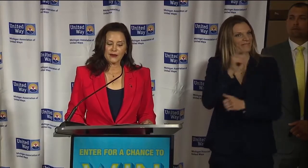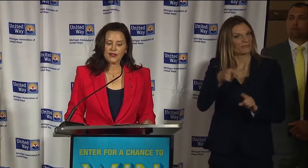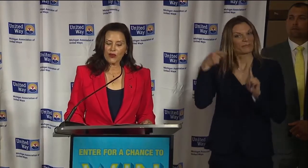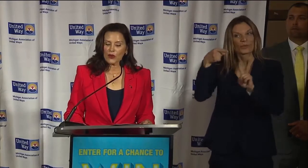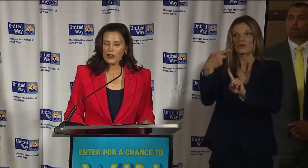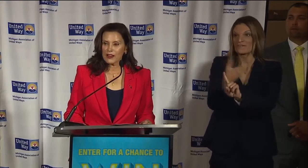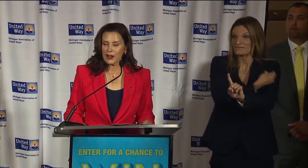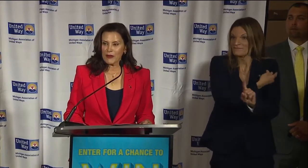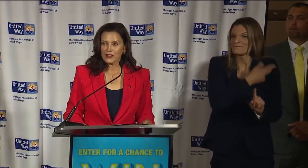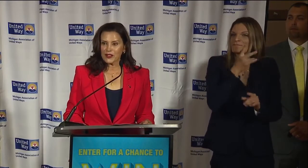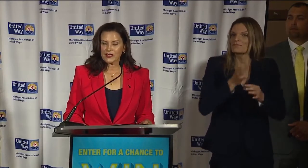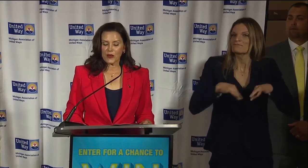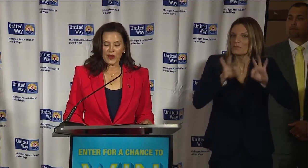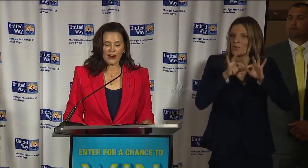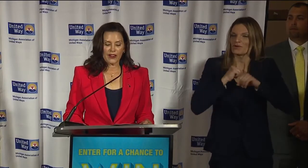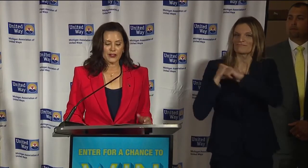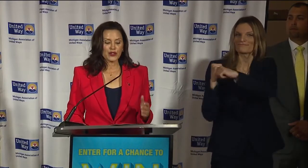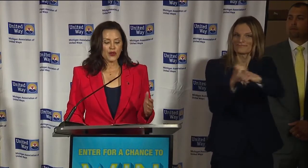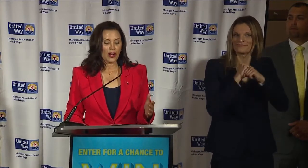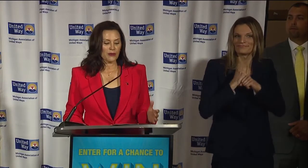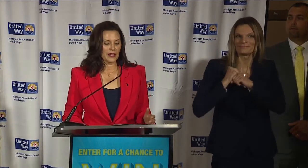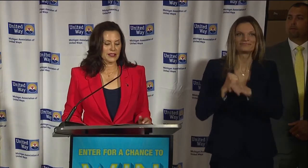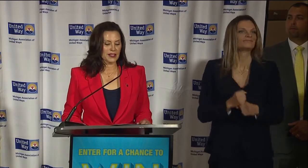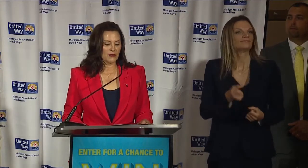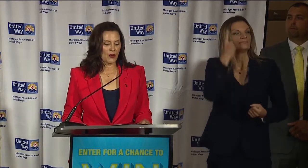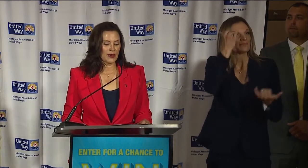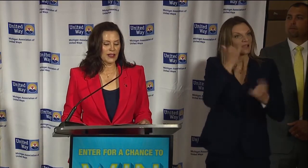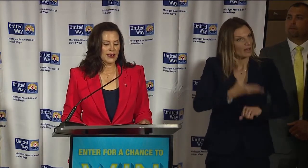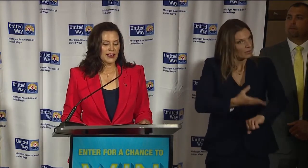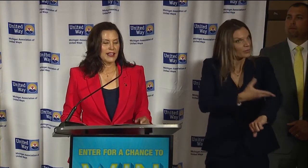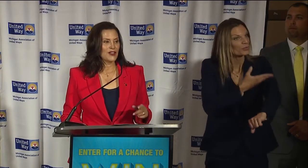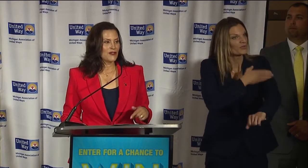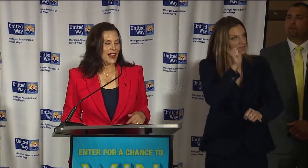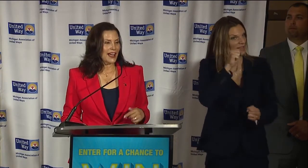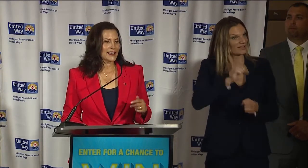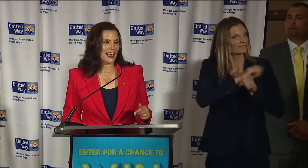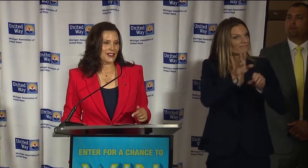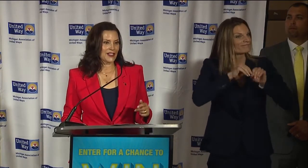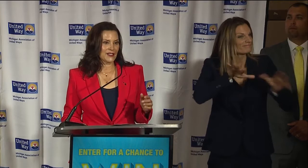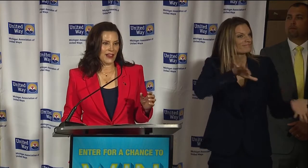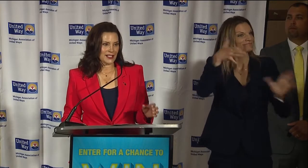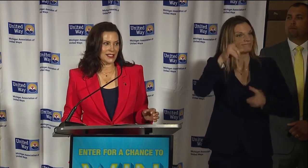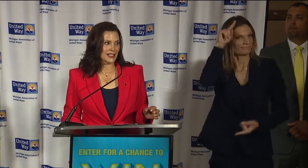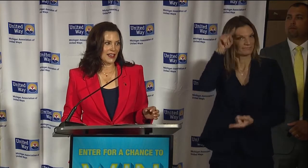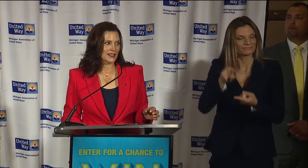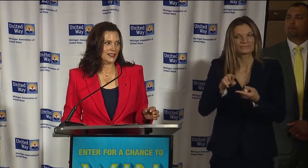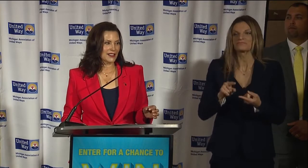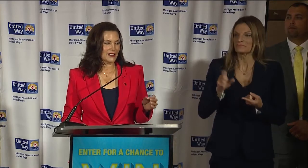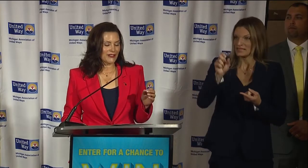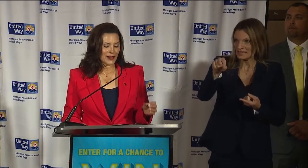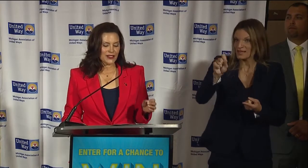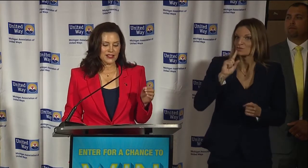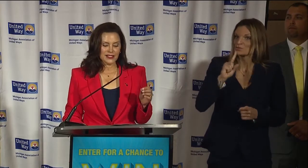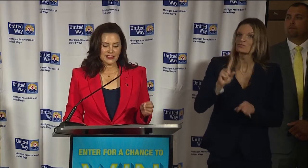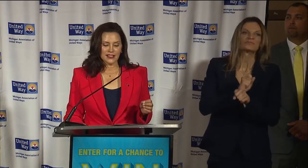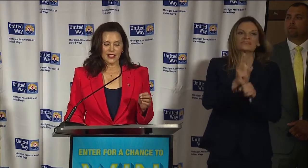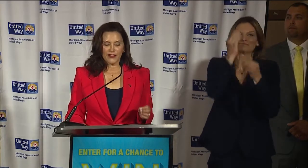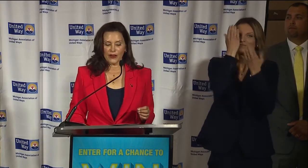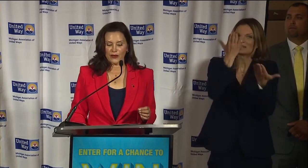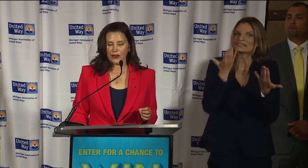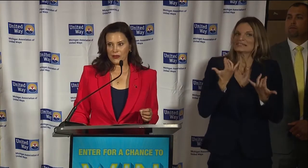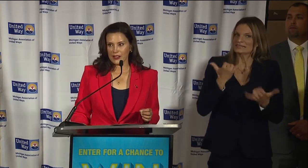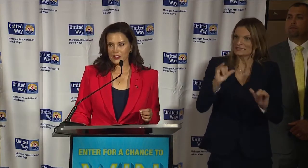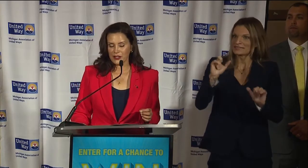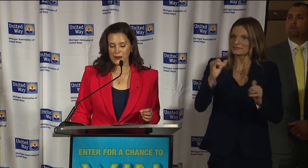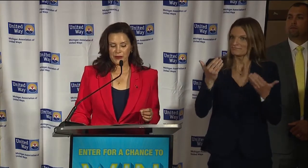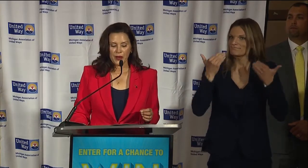taking steps forward in our metrics and we are in a strong place at the moment, if you've not gotten the vaccine yet, the virus is still a